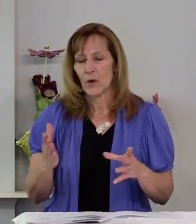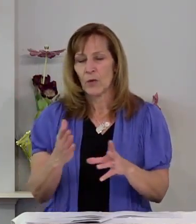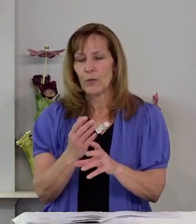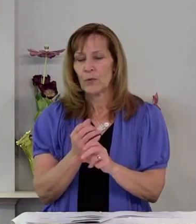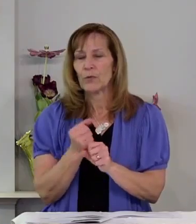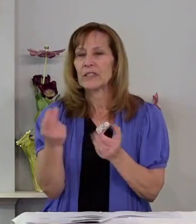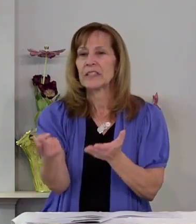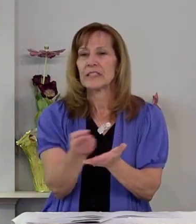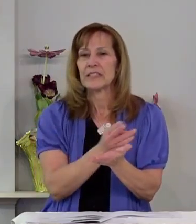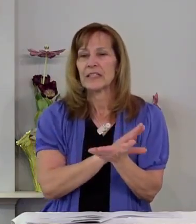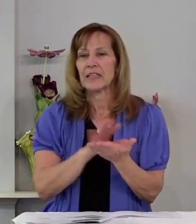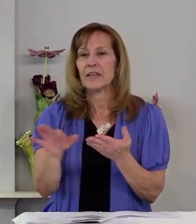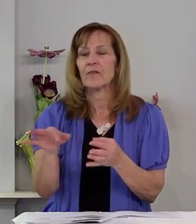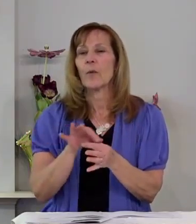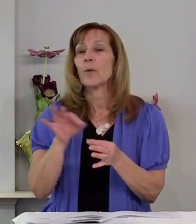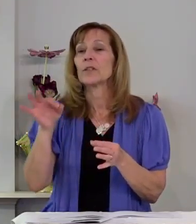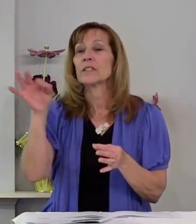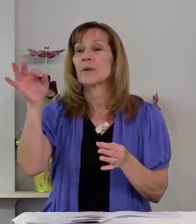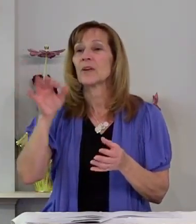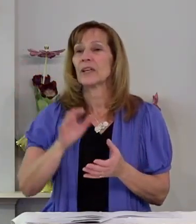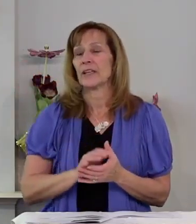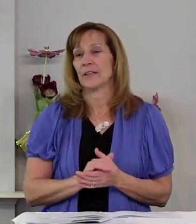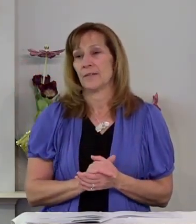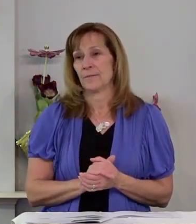Receive the Holy Spirit.